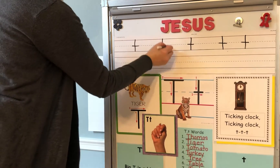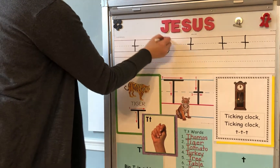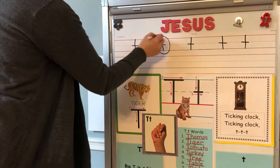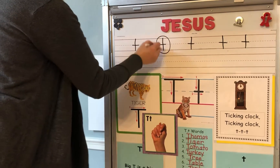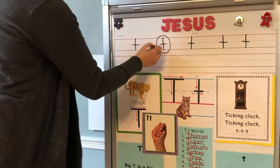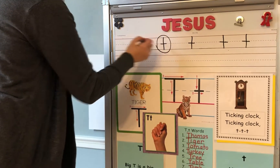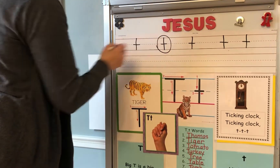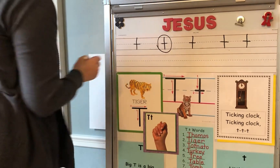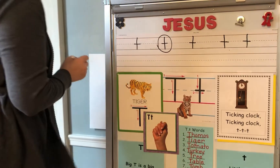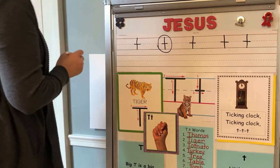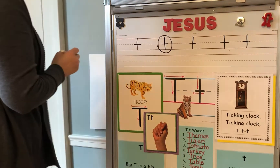my favorite one.